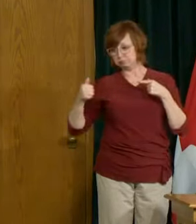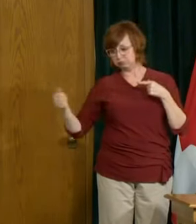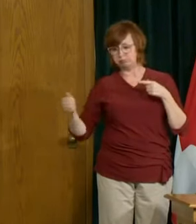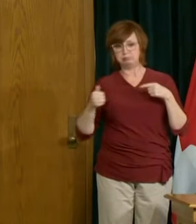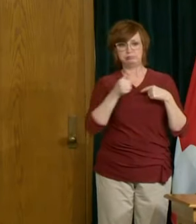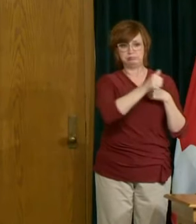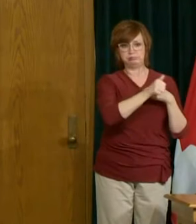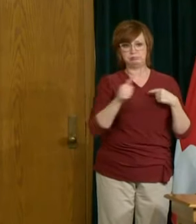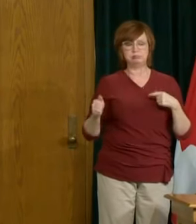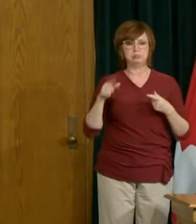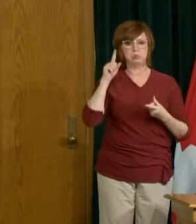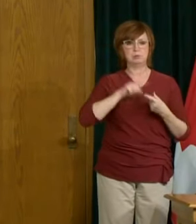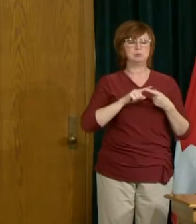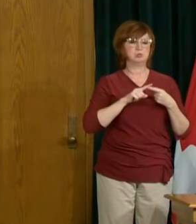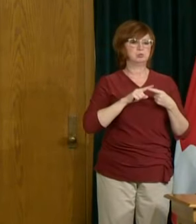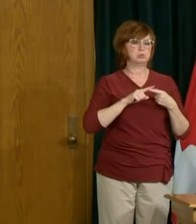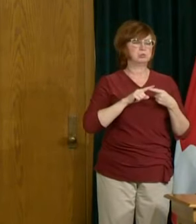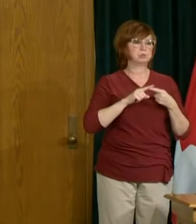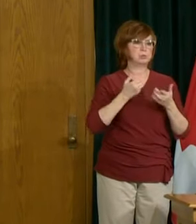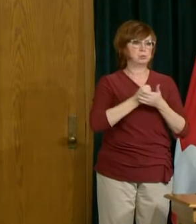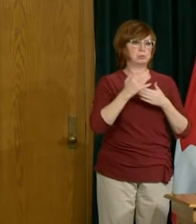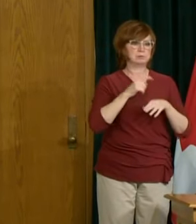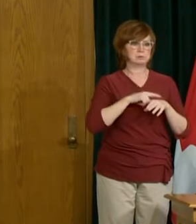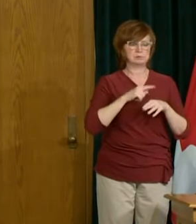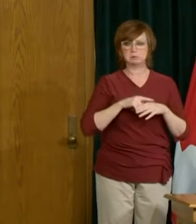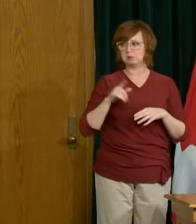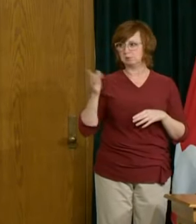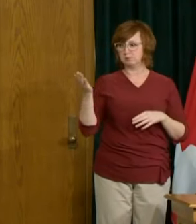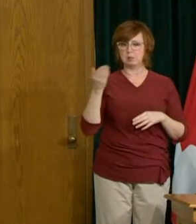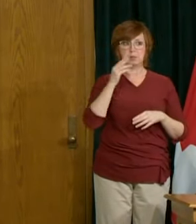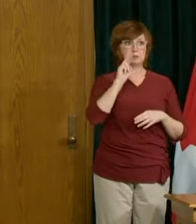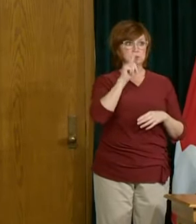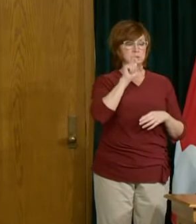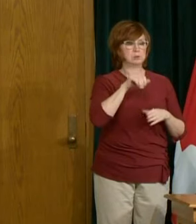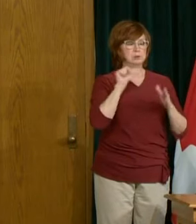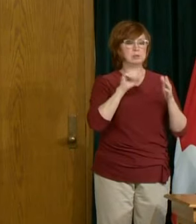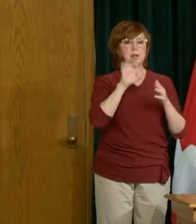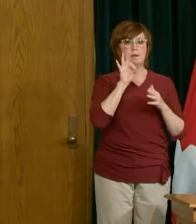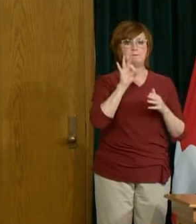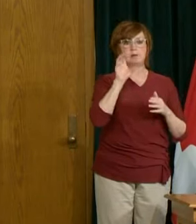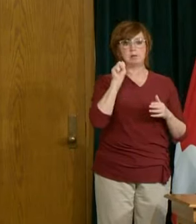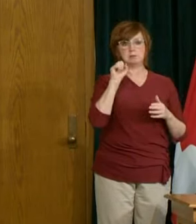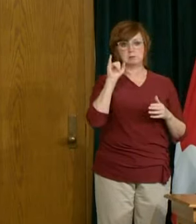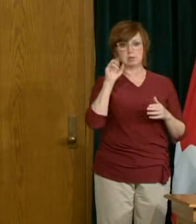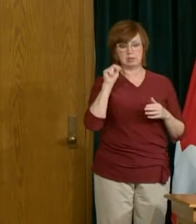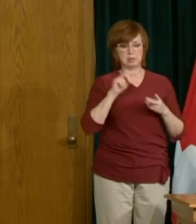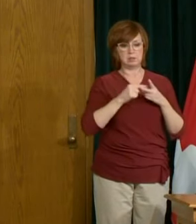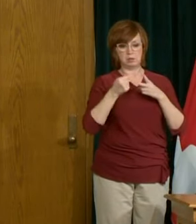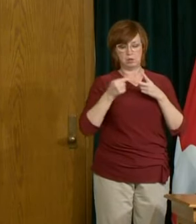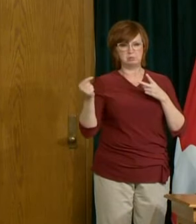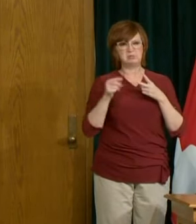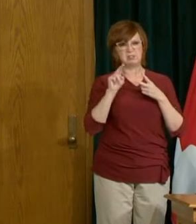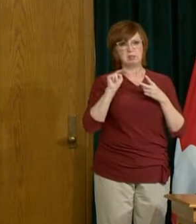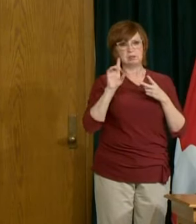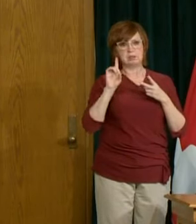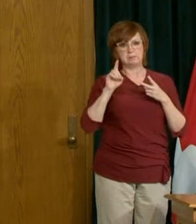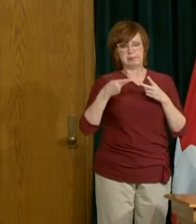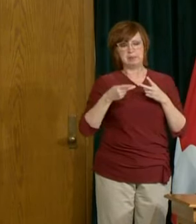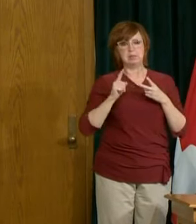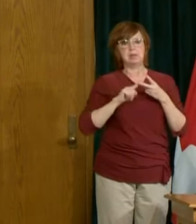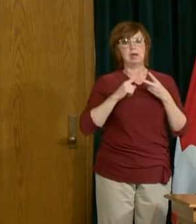Follow up, Alicia? Yes, thank you. The FSAN, the opposition, and health experts have